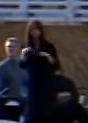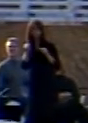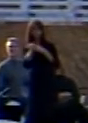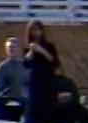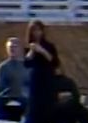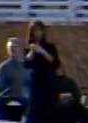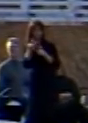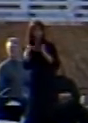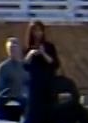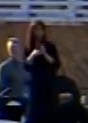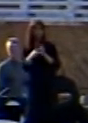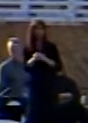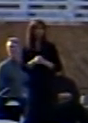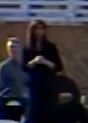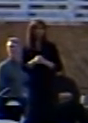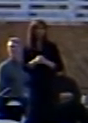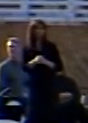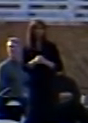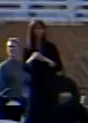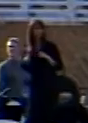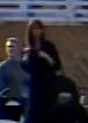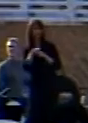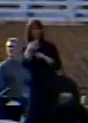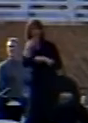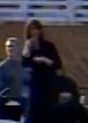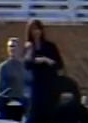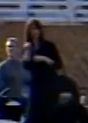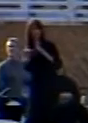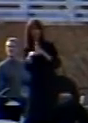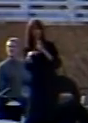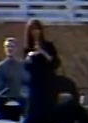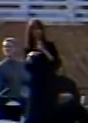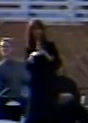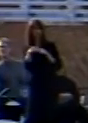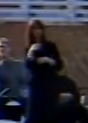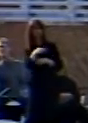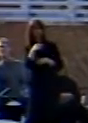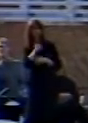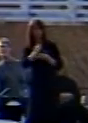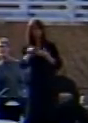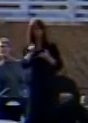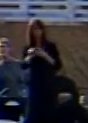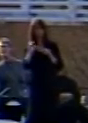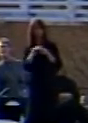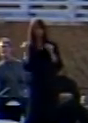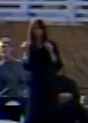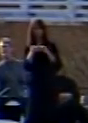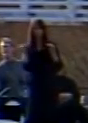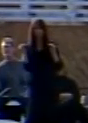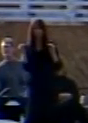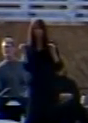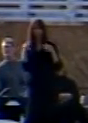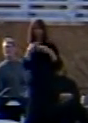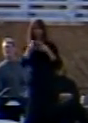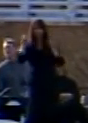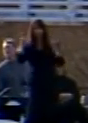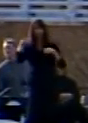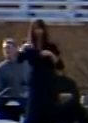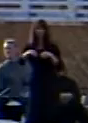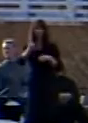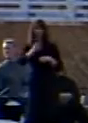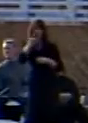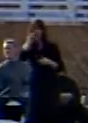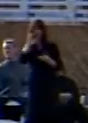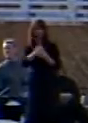roles. As a high school senior, she wrote an essay, This I Believe.